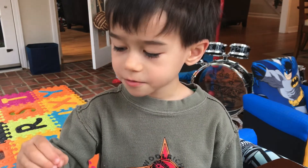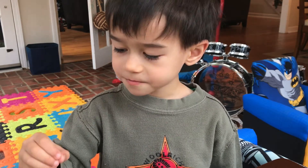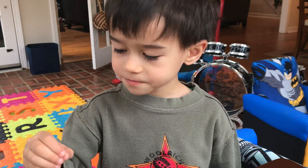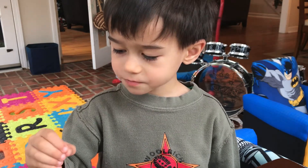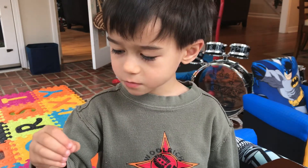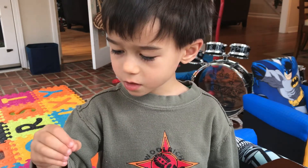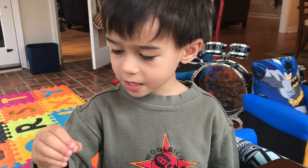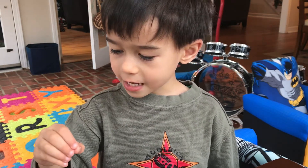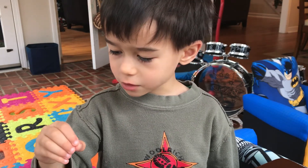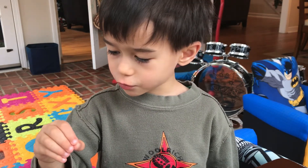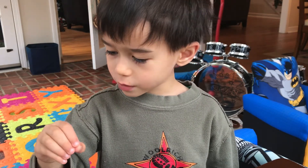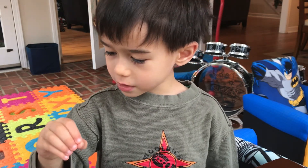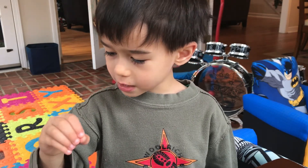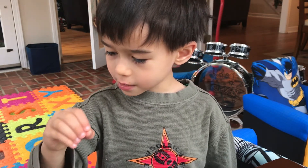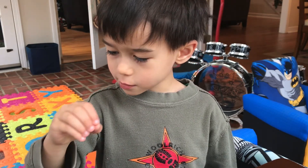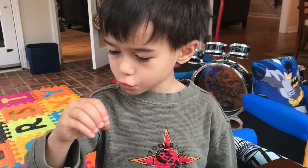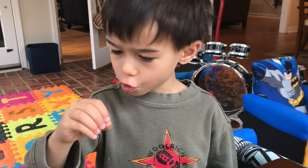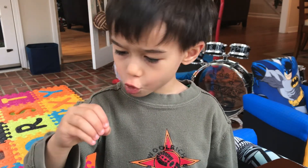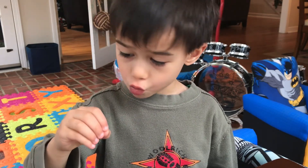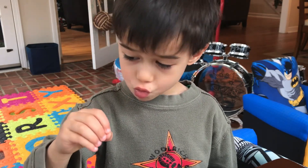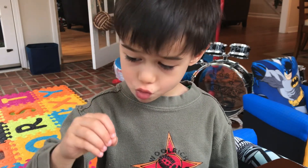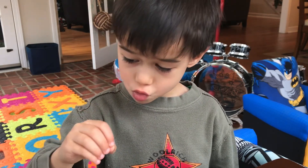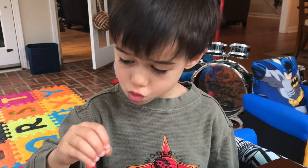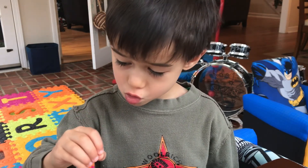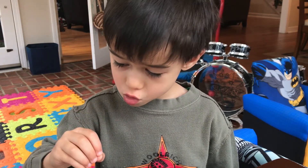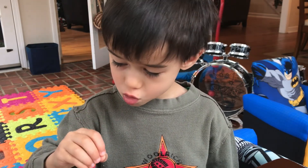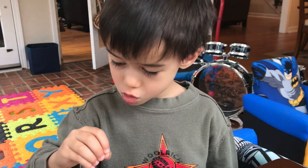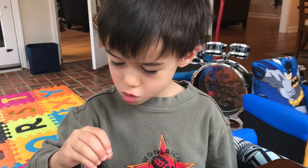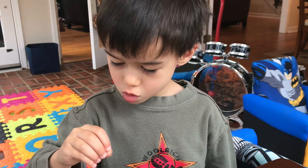Oh. And what's next to O? What's next to O?